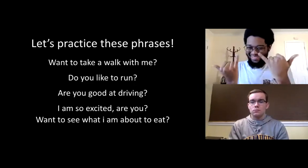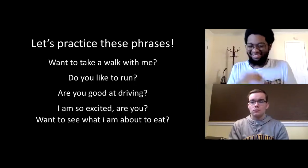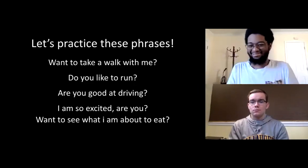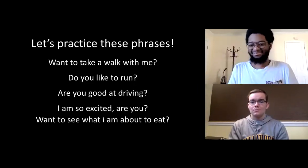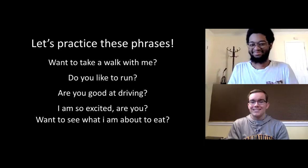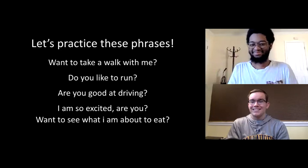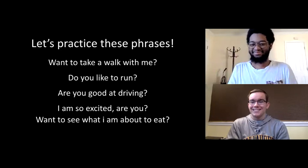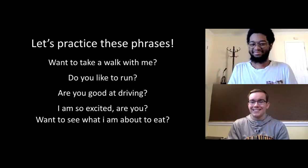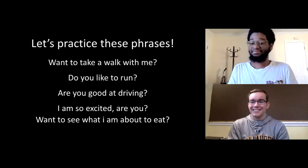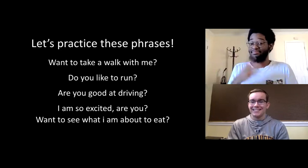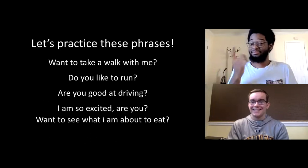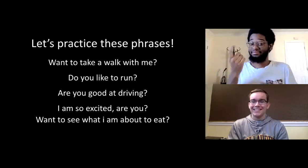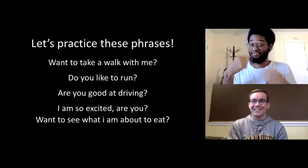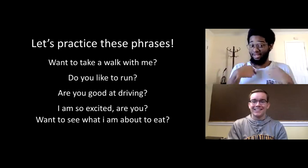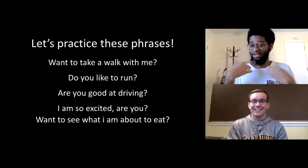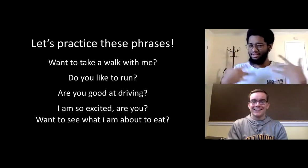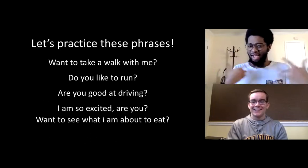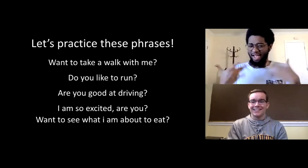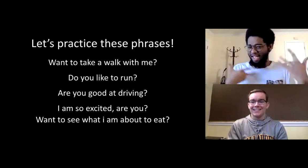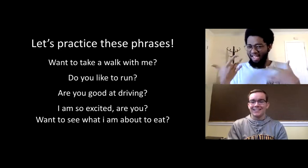I'm so-so. I'm working on it.